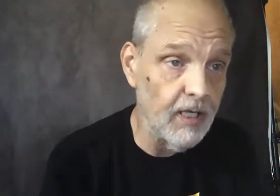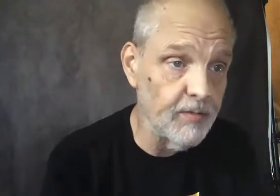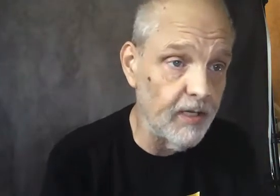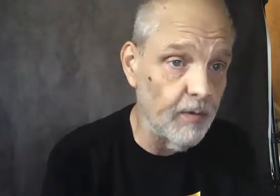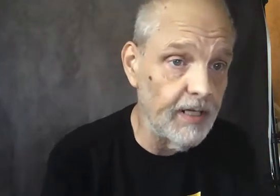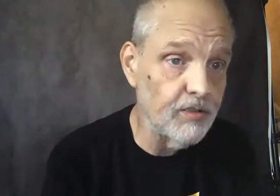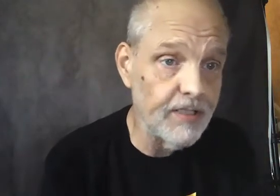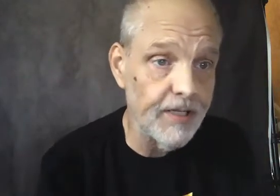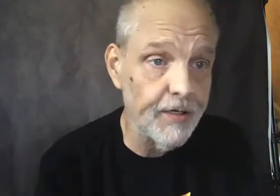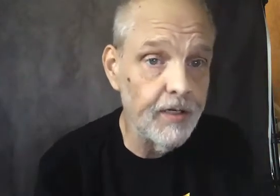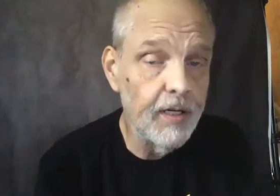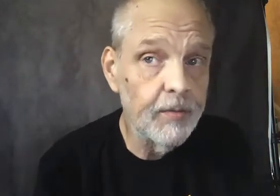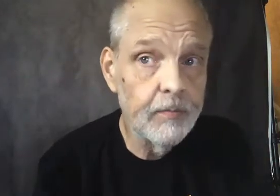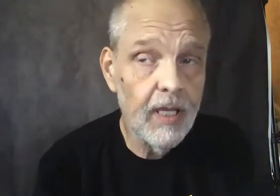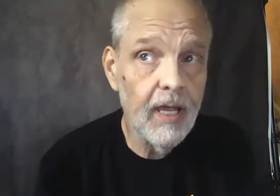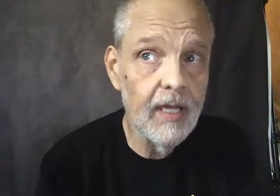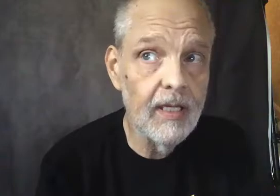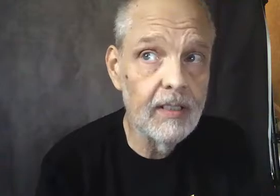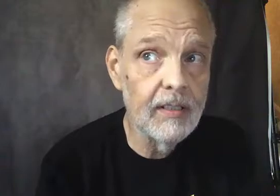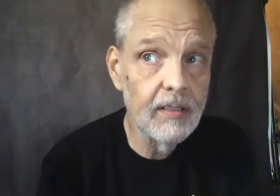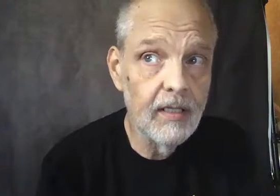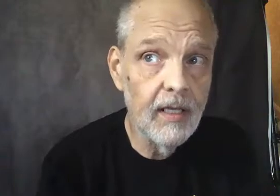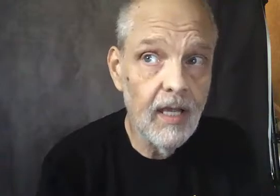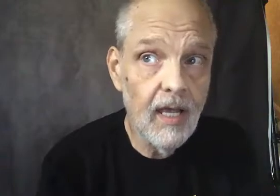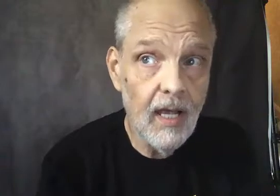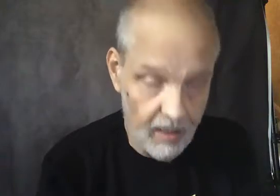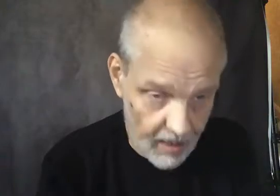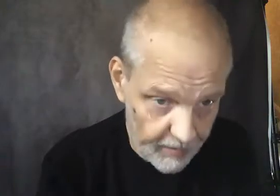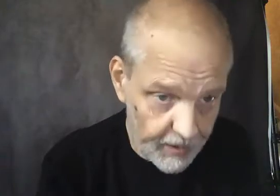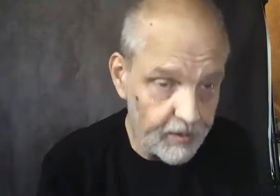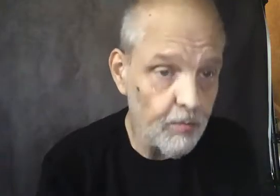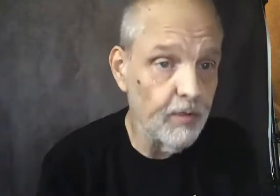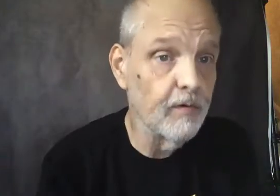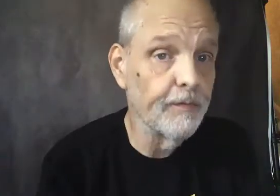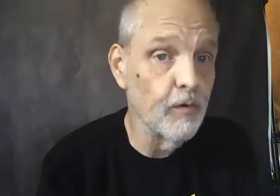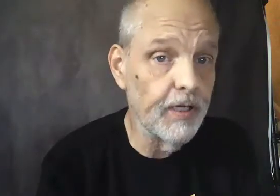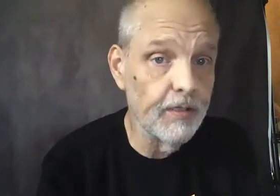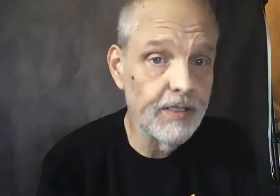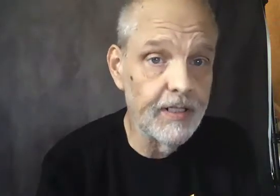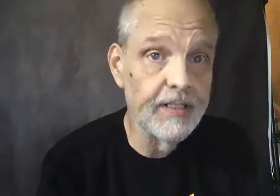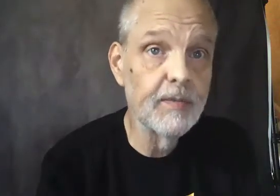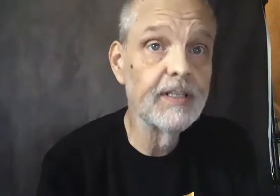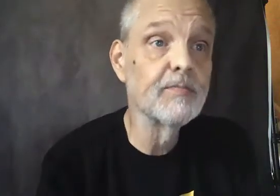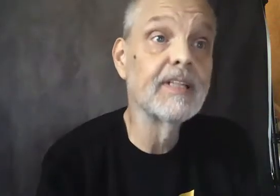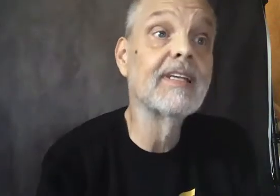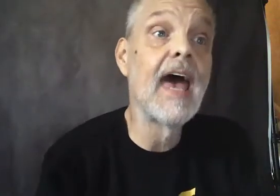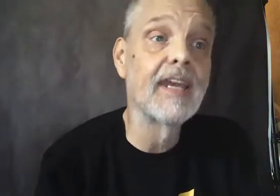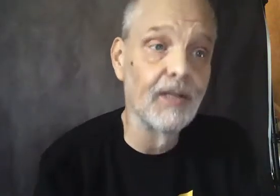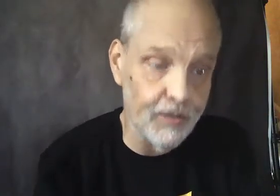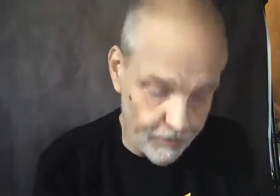terminology, by the way, not translator. And I've been an interpreter for 40 years, and it has been a spectacular